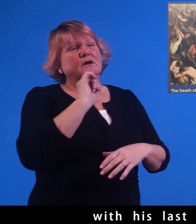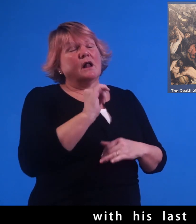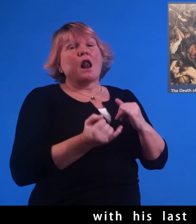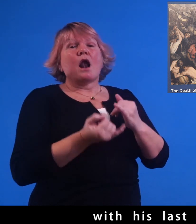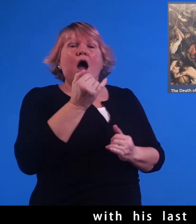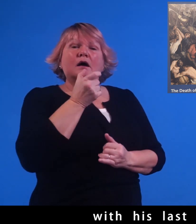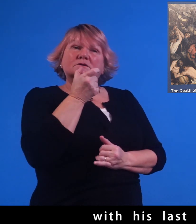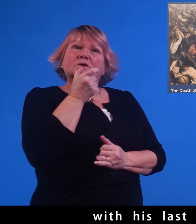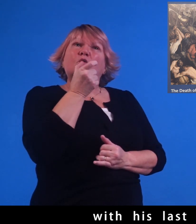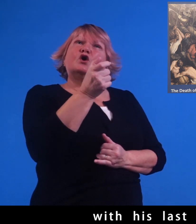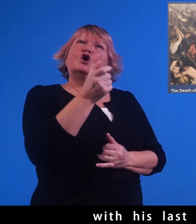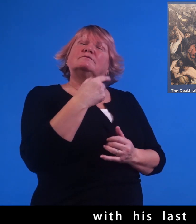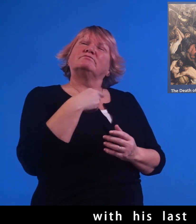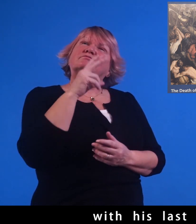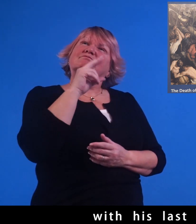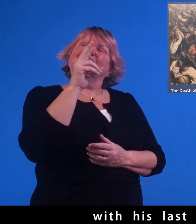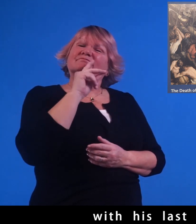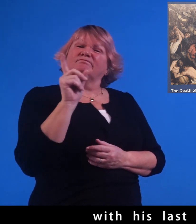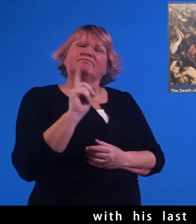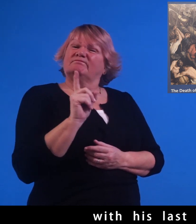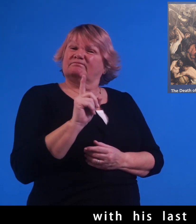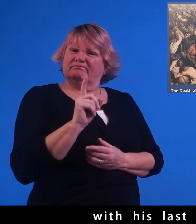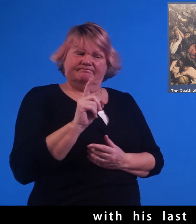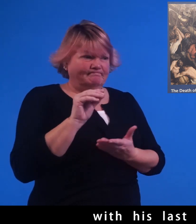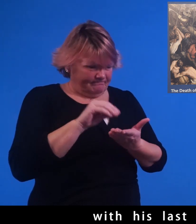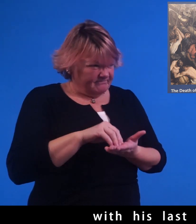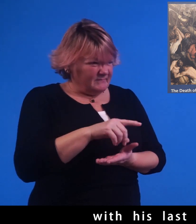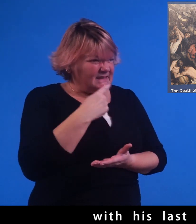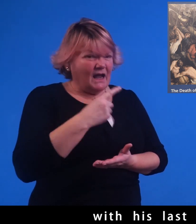with his last words recorded to be, "God and my country."